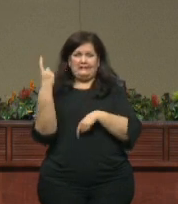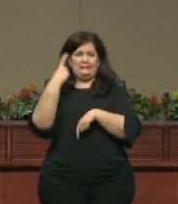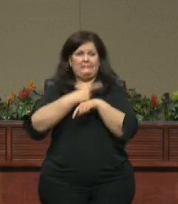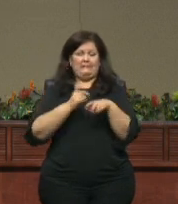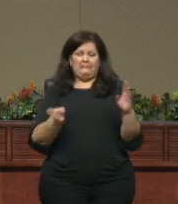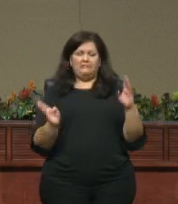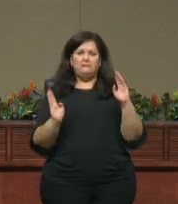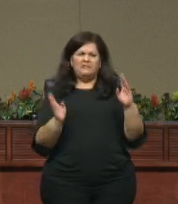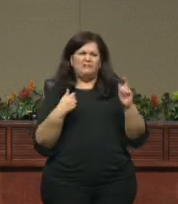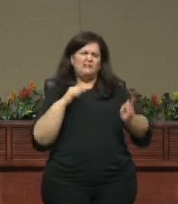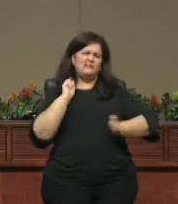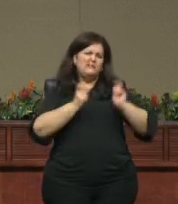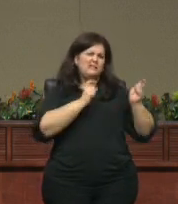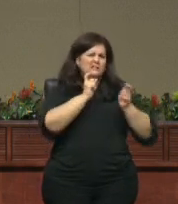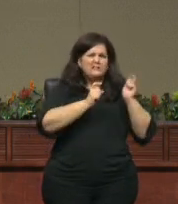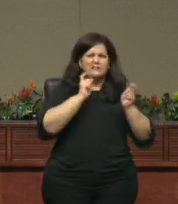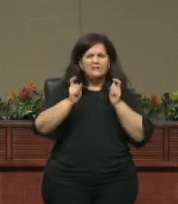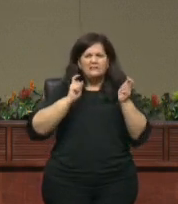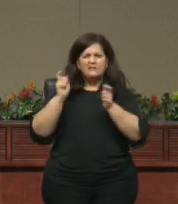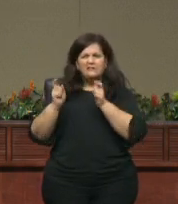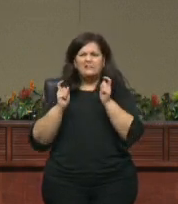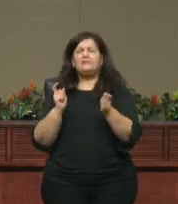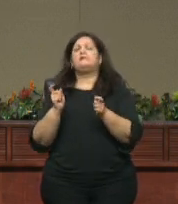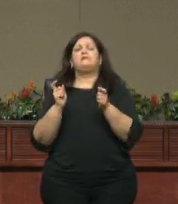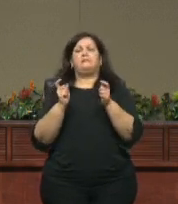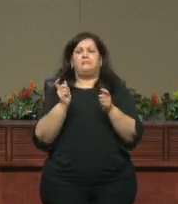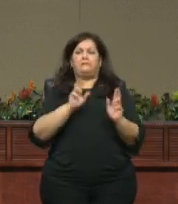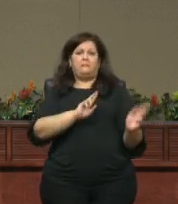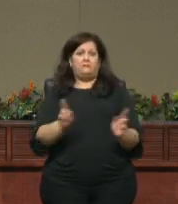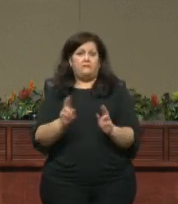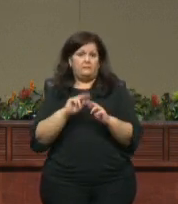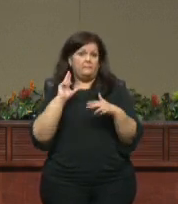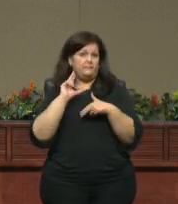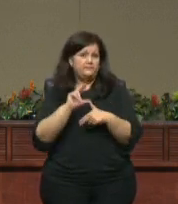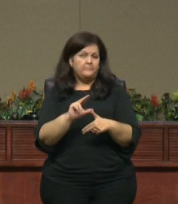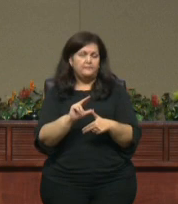we were going up towards the hurricane itself.